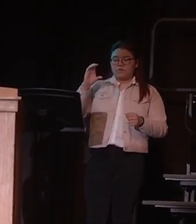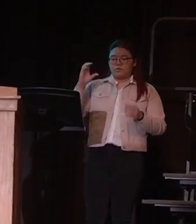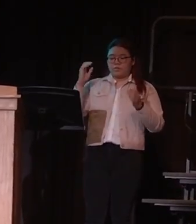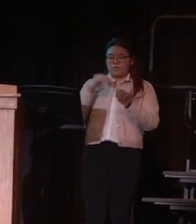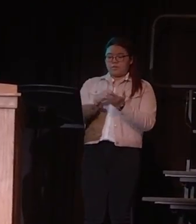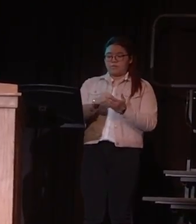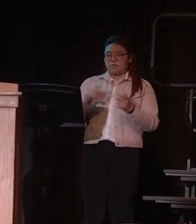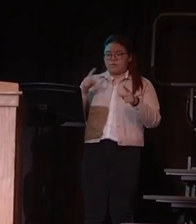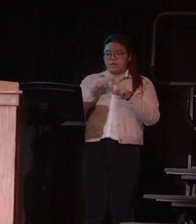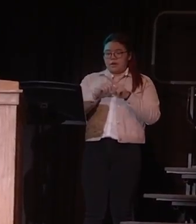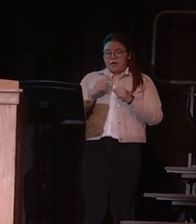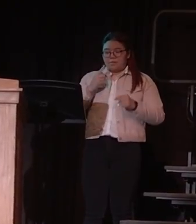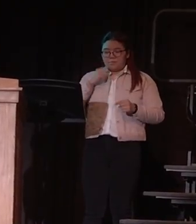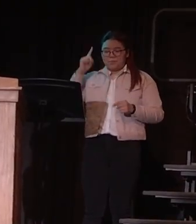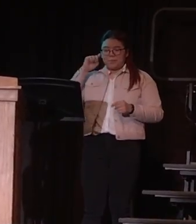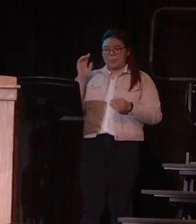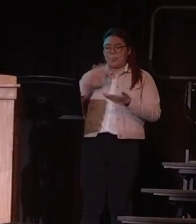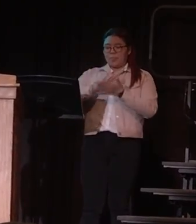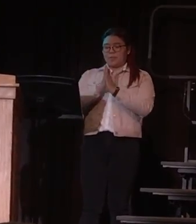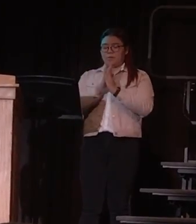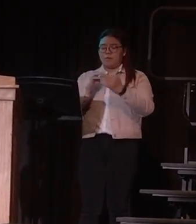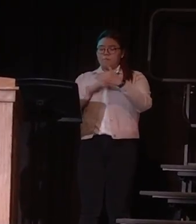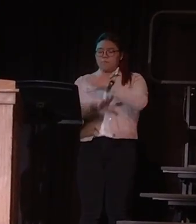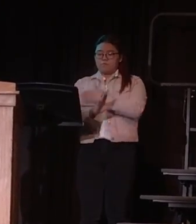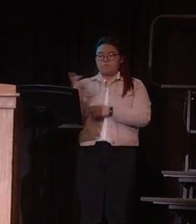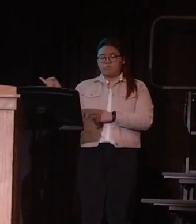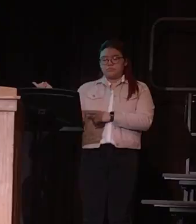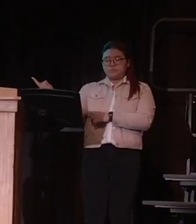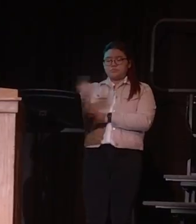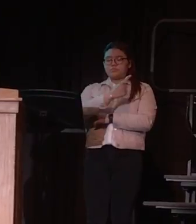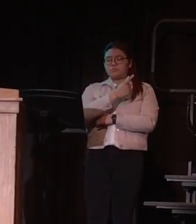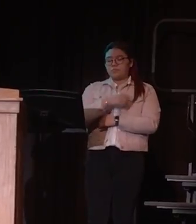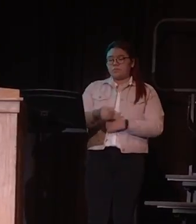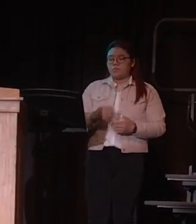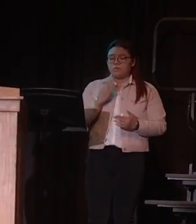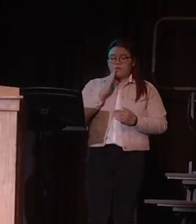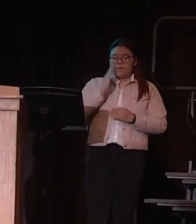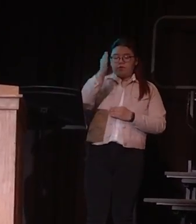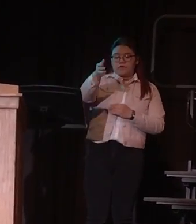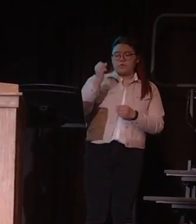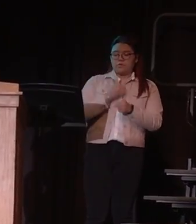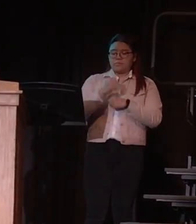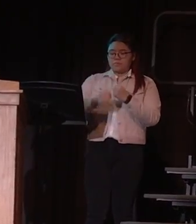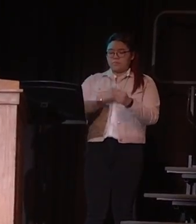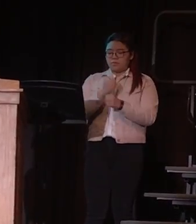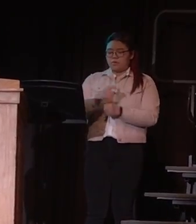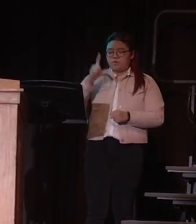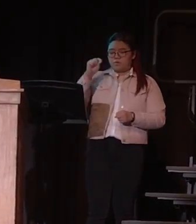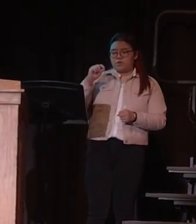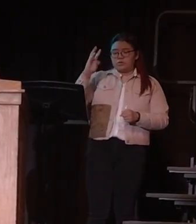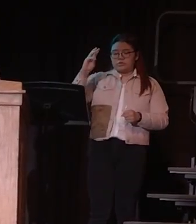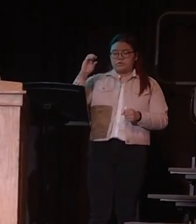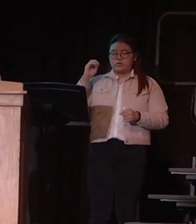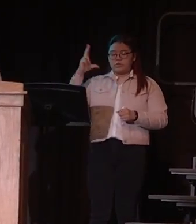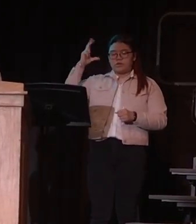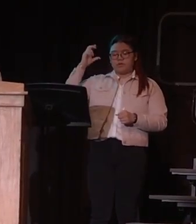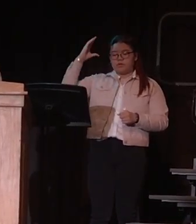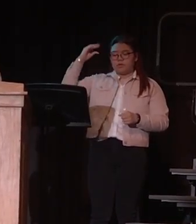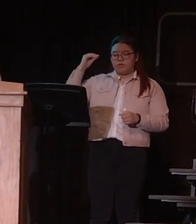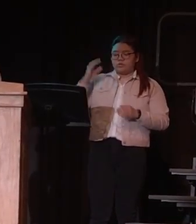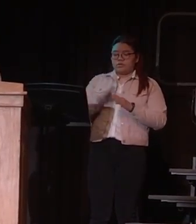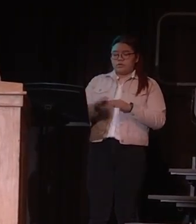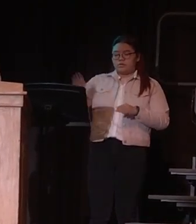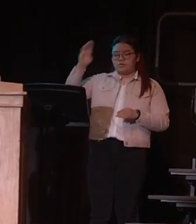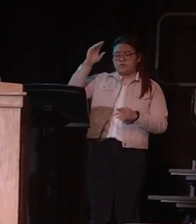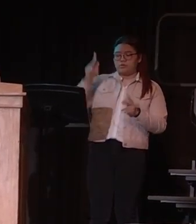English. Its history is much too long to get into at this point in time, but you'd be surprised to know that there are actually various